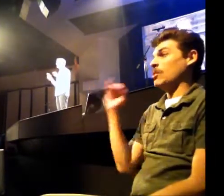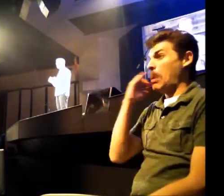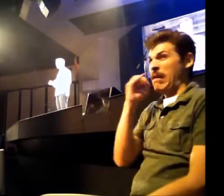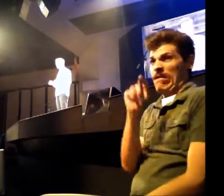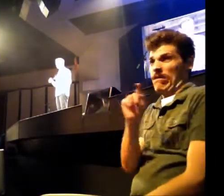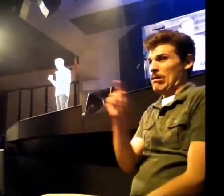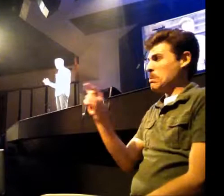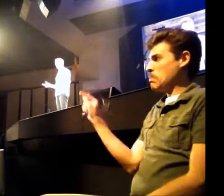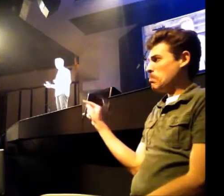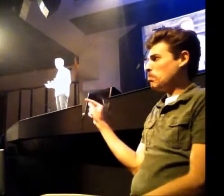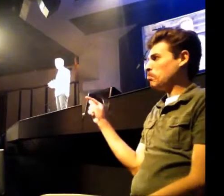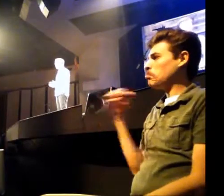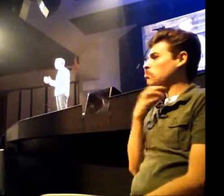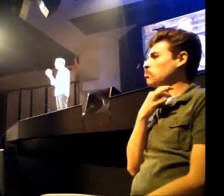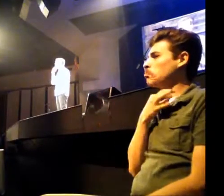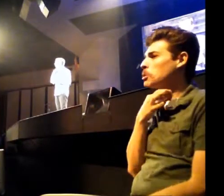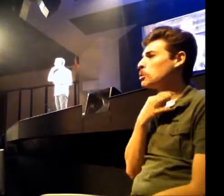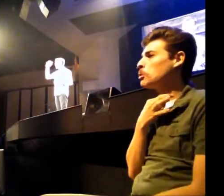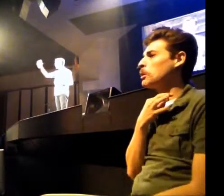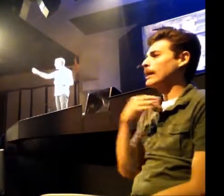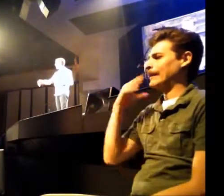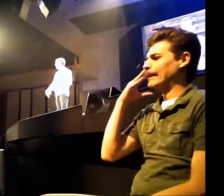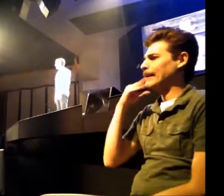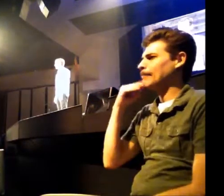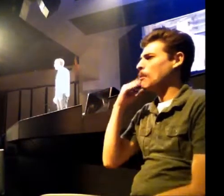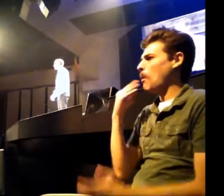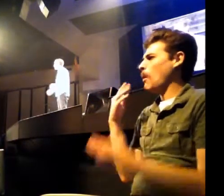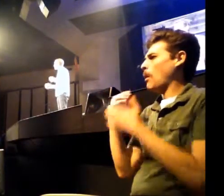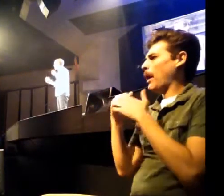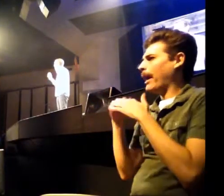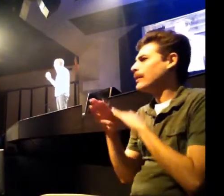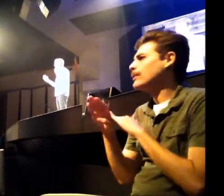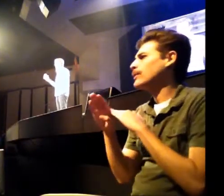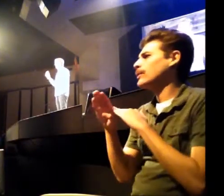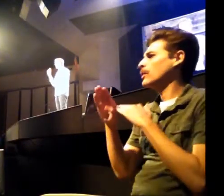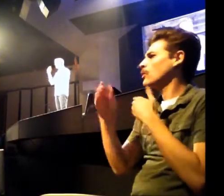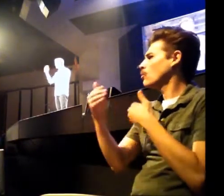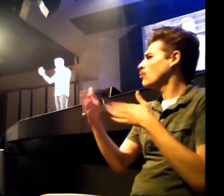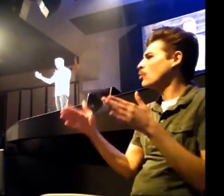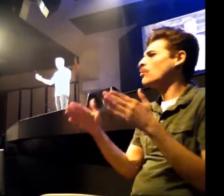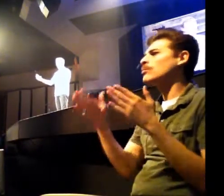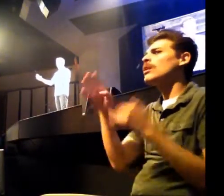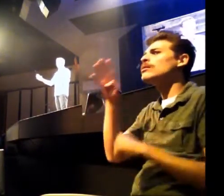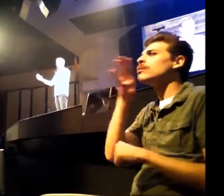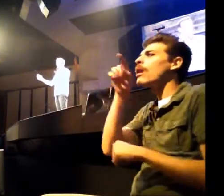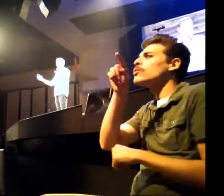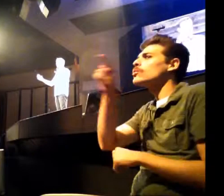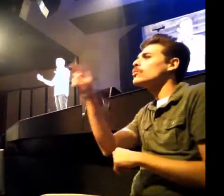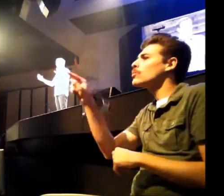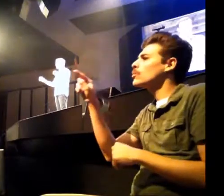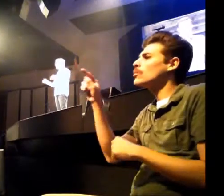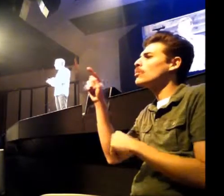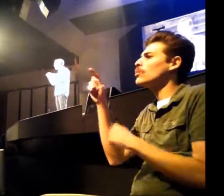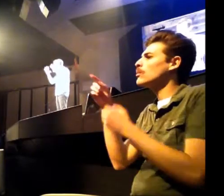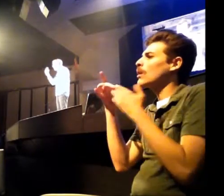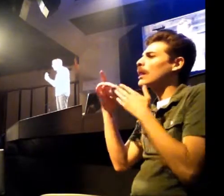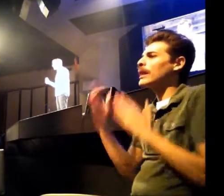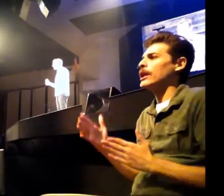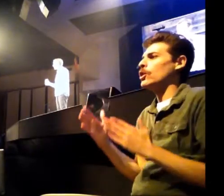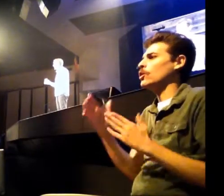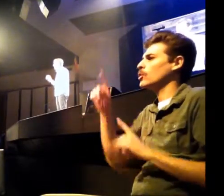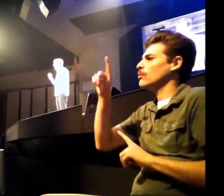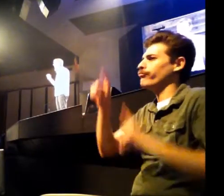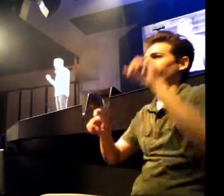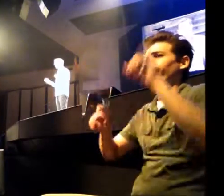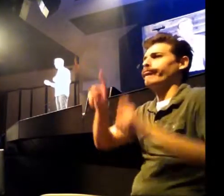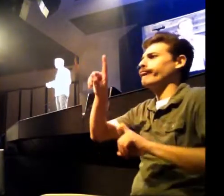to explore maybe getting in one, go out to the plaza area, talk to some of our leaders and some of the people that are in our Adult Bible Fellowships, learn about what